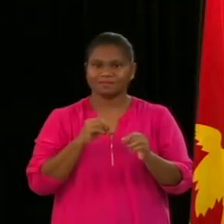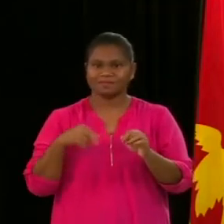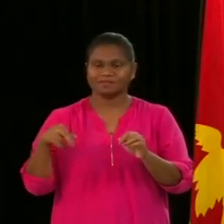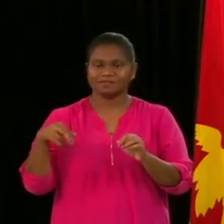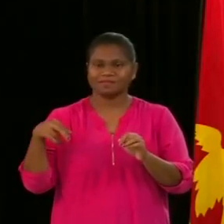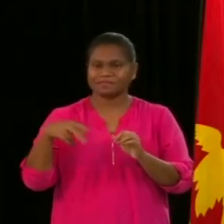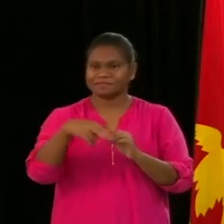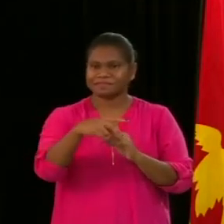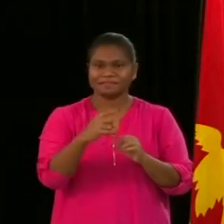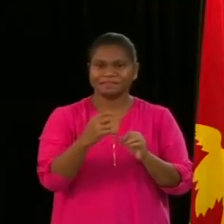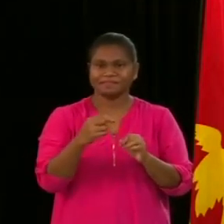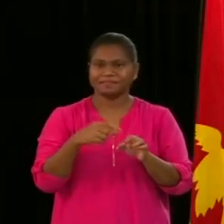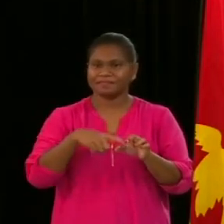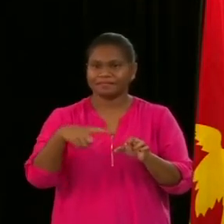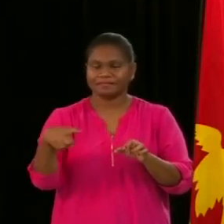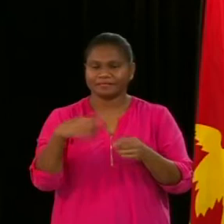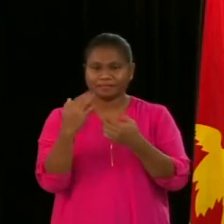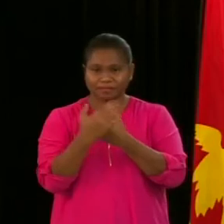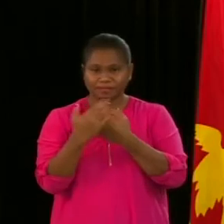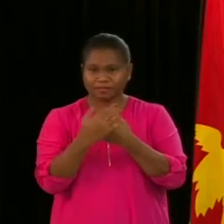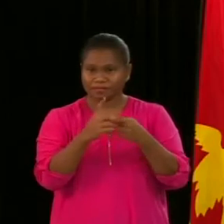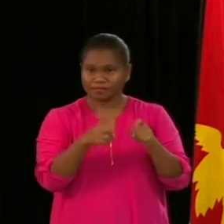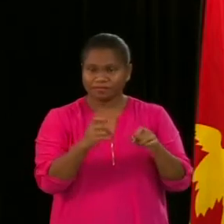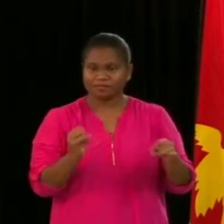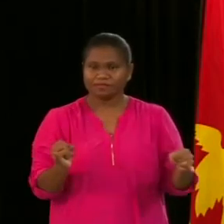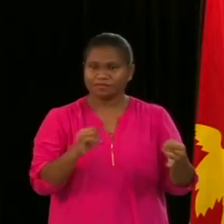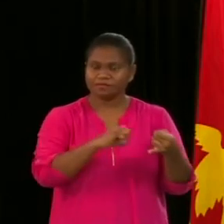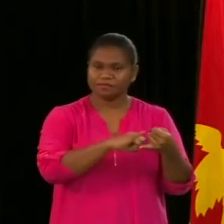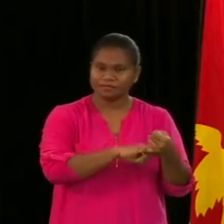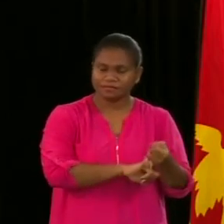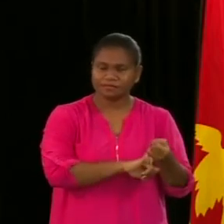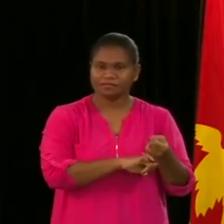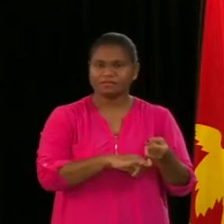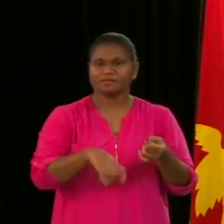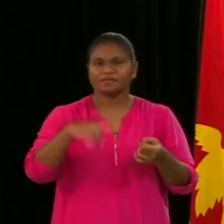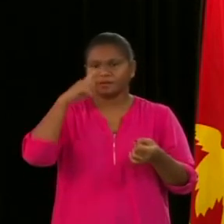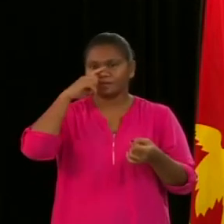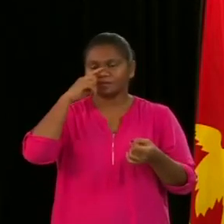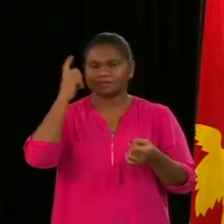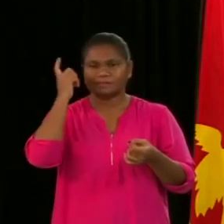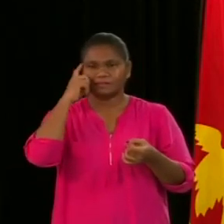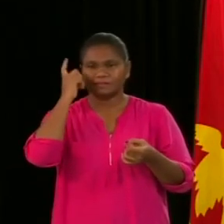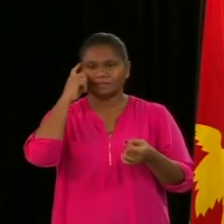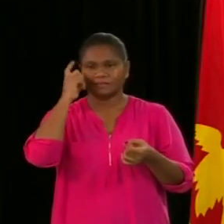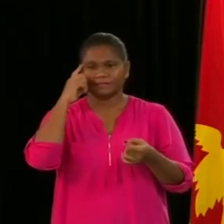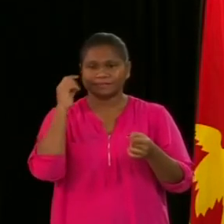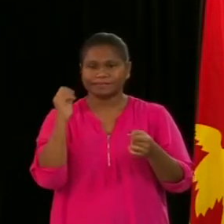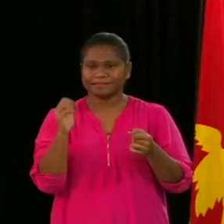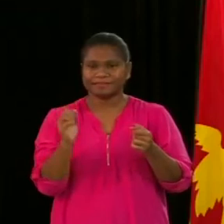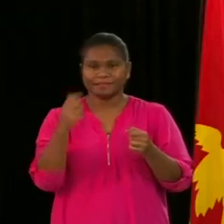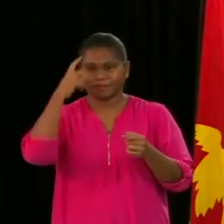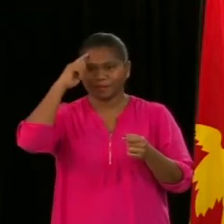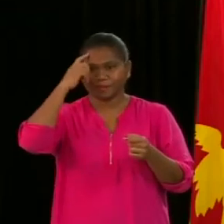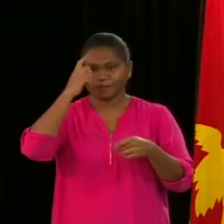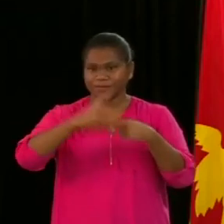said that there may be concerns about their safety and their health. Look, we are aware